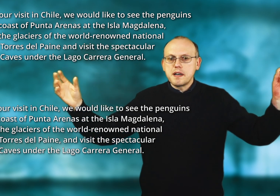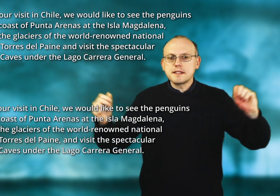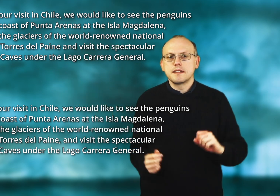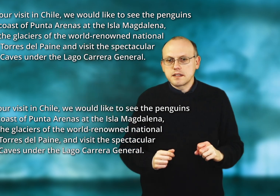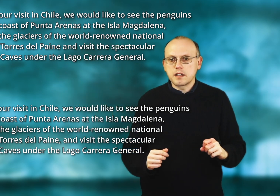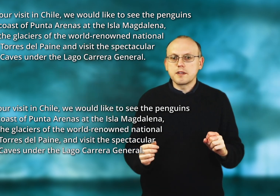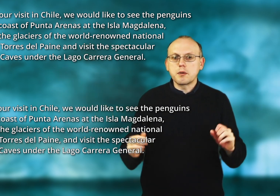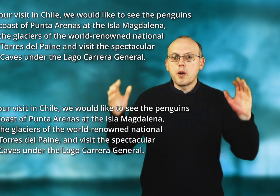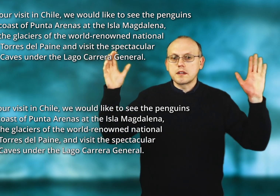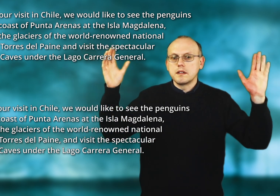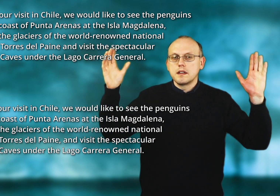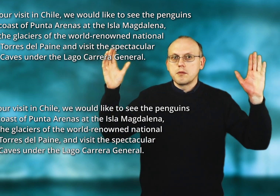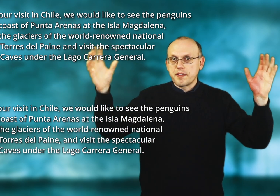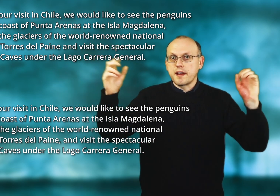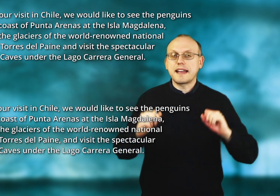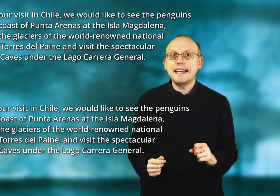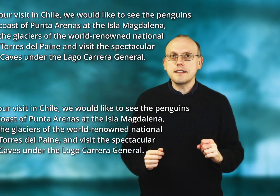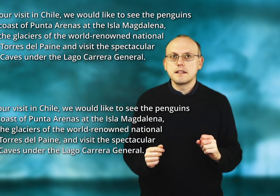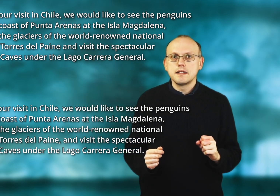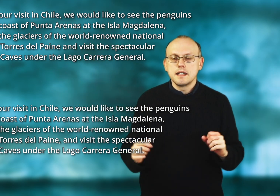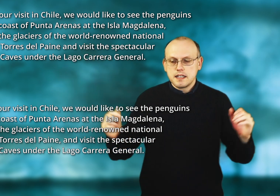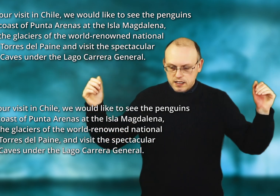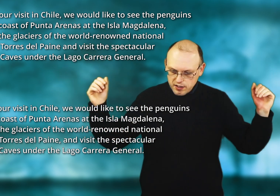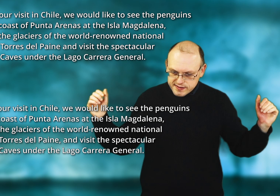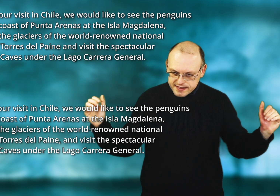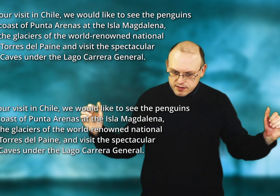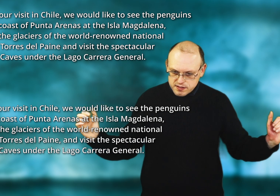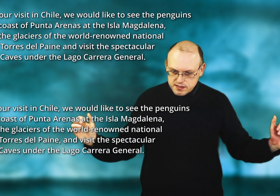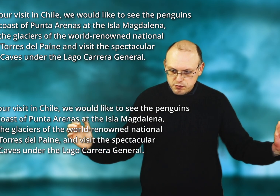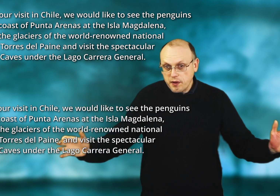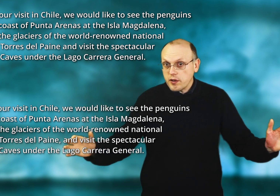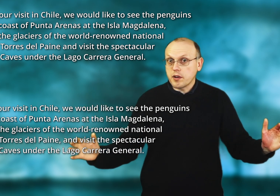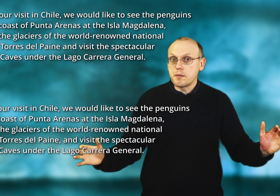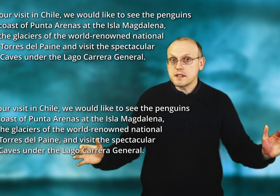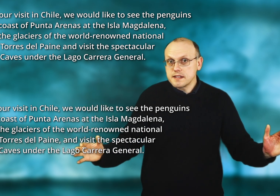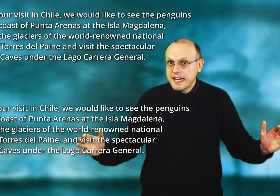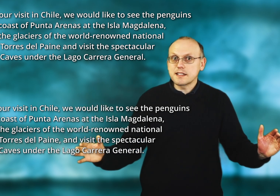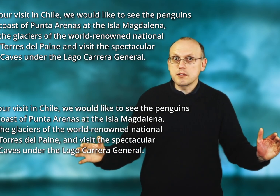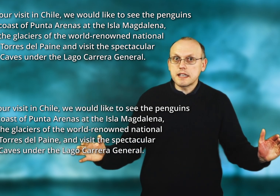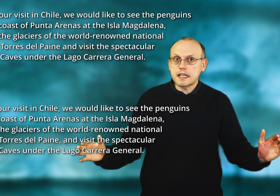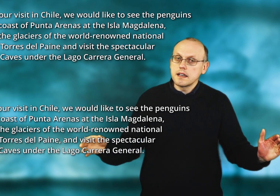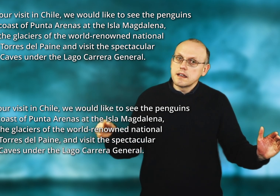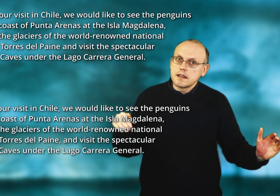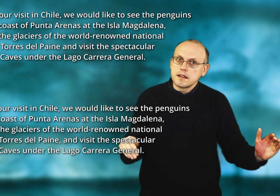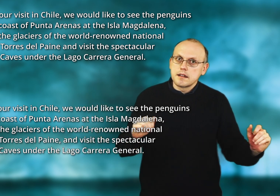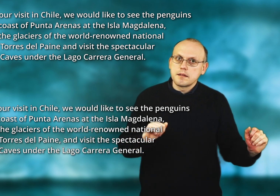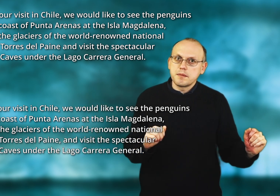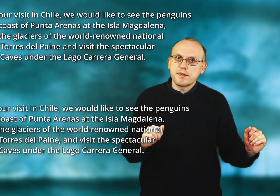commas, including one without and, another sentence with all the commas, excluding before